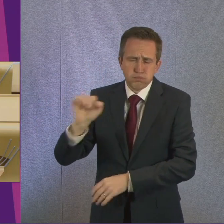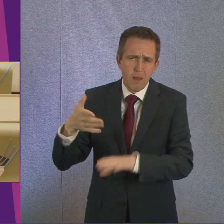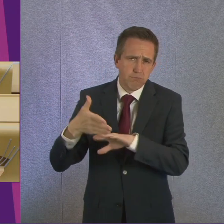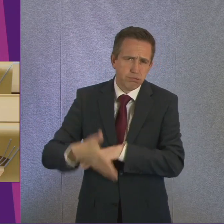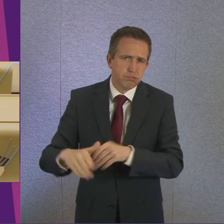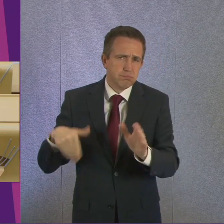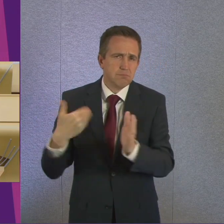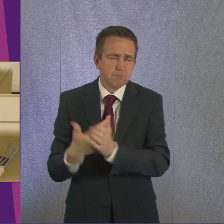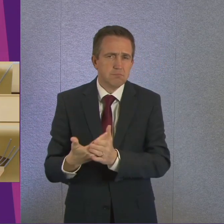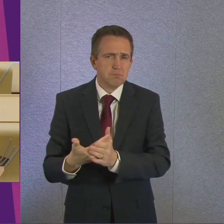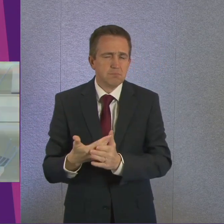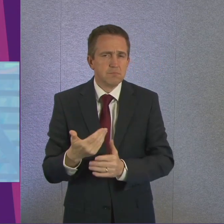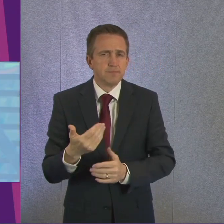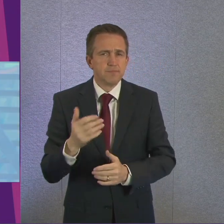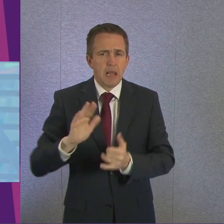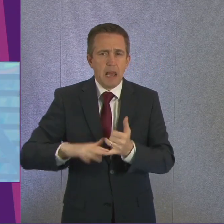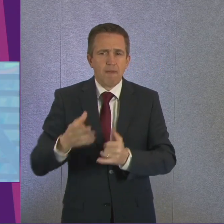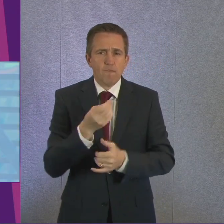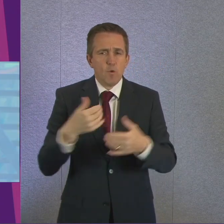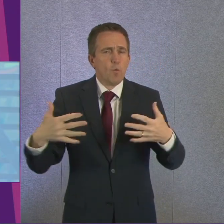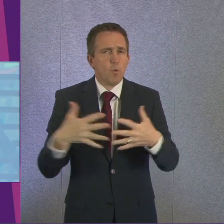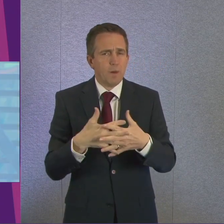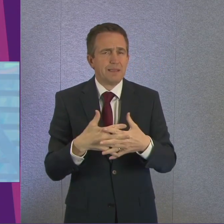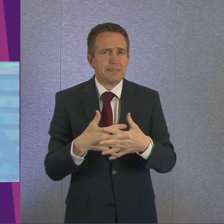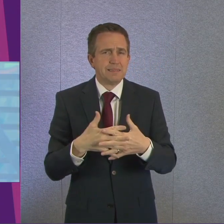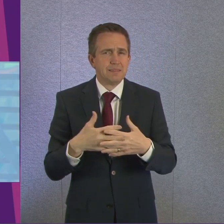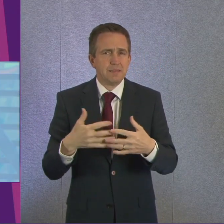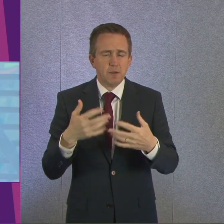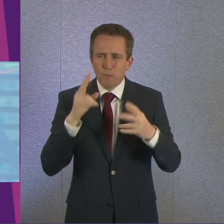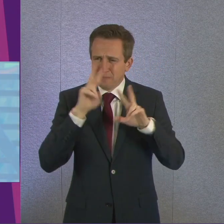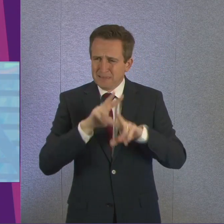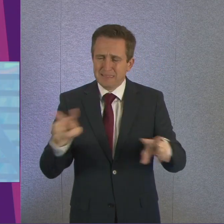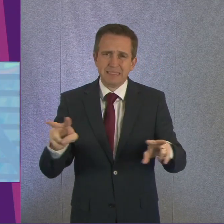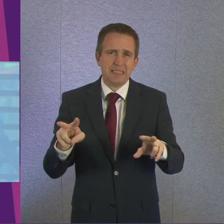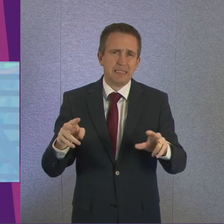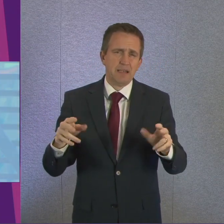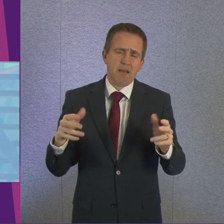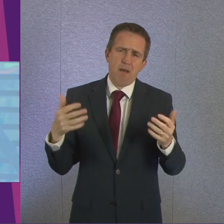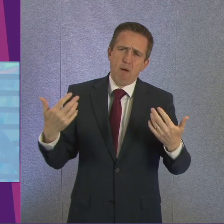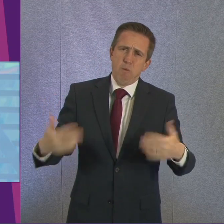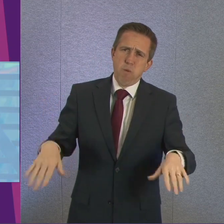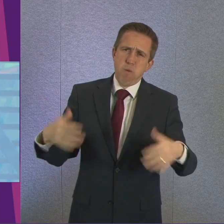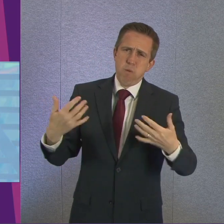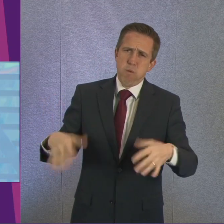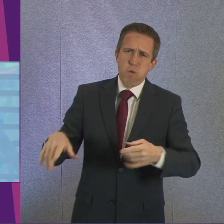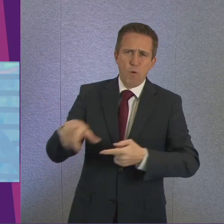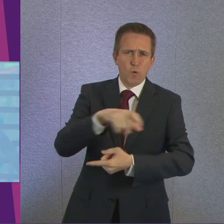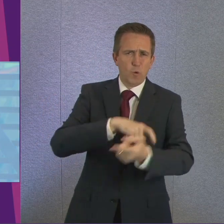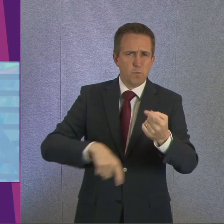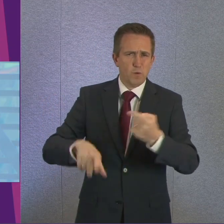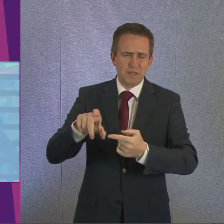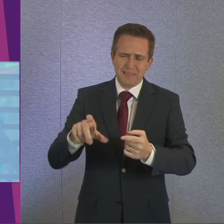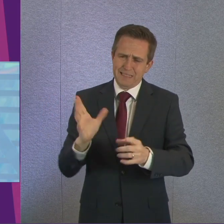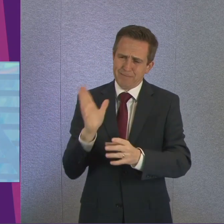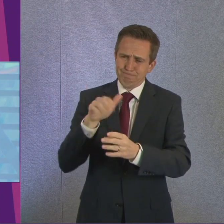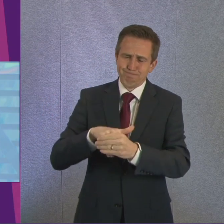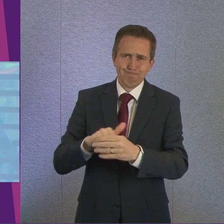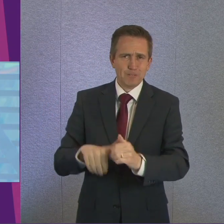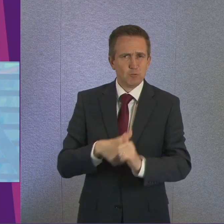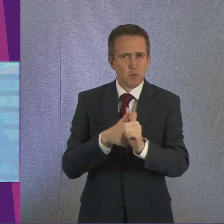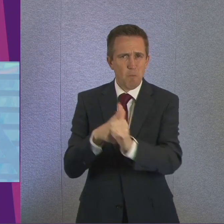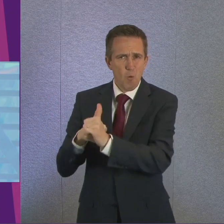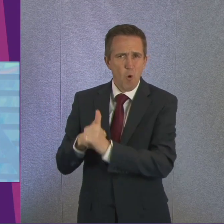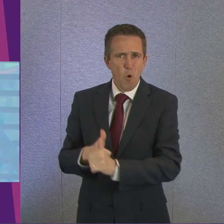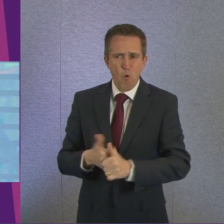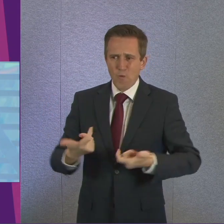last weeks, we have witnessed a really unimaginable and indeed hugely commendable community buy into lockdown. Can I